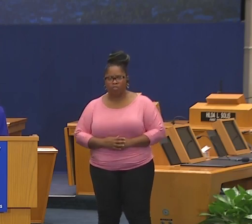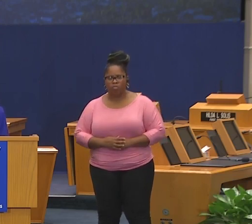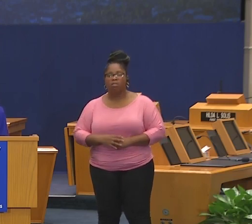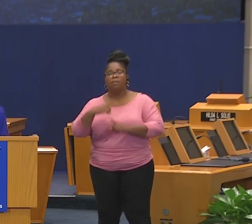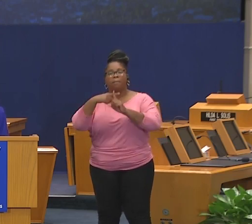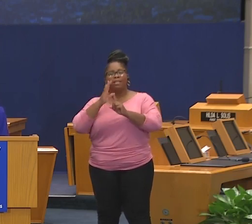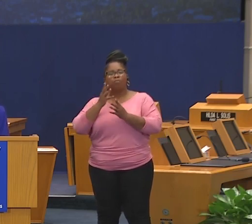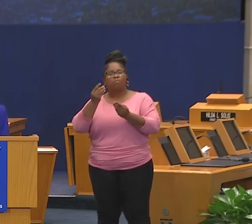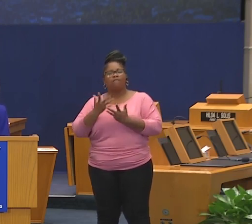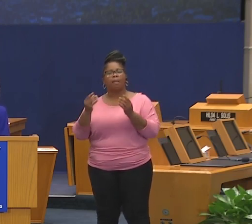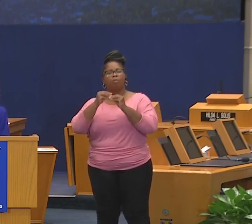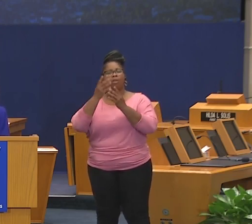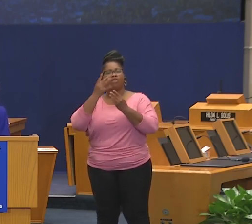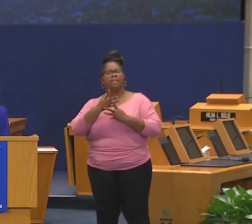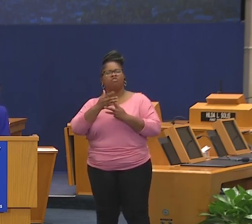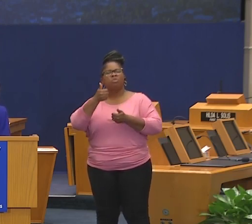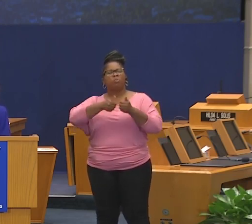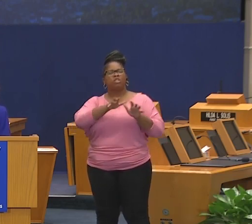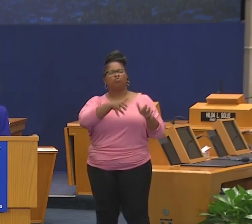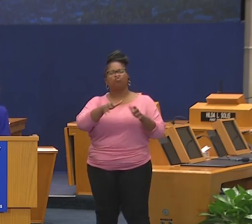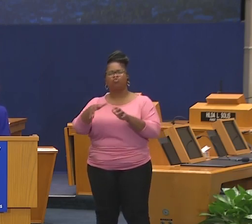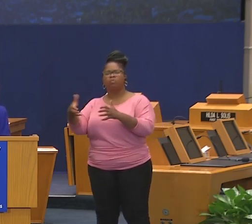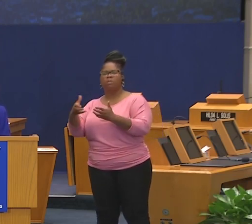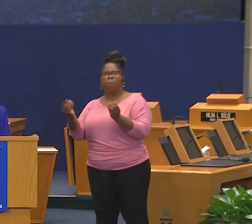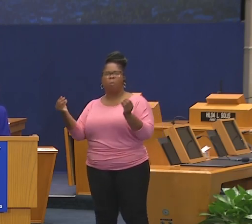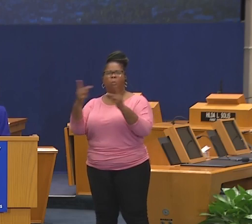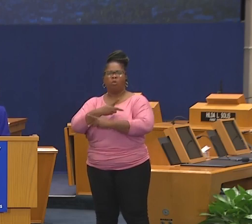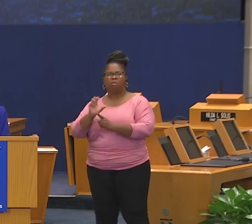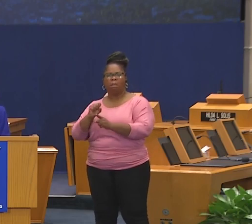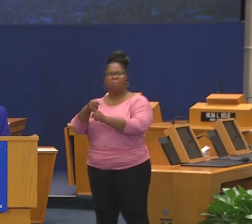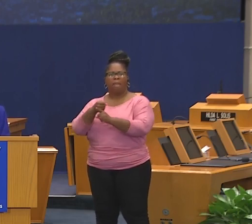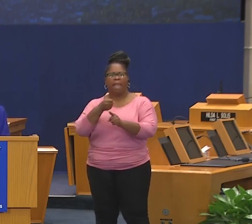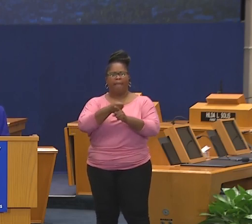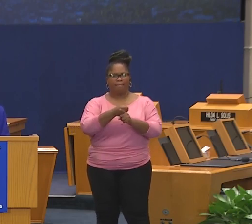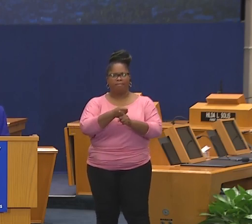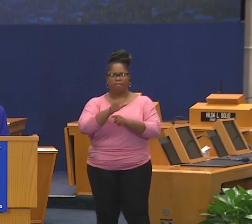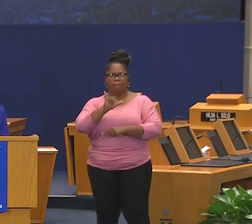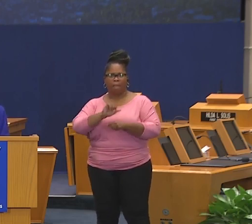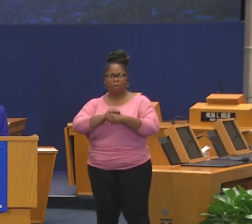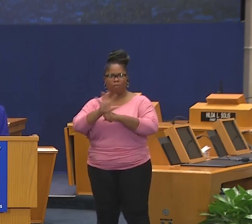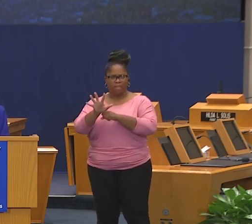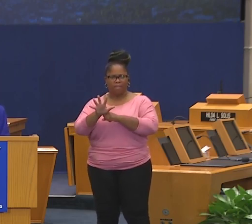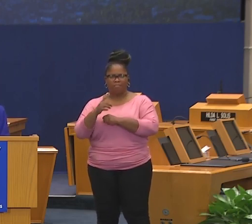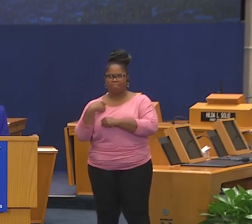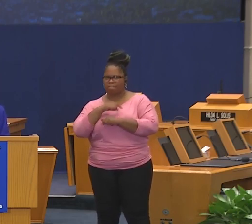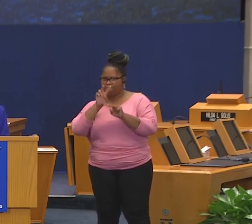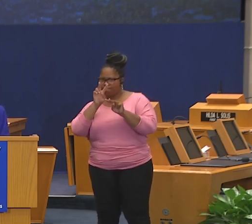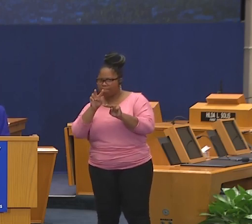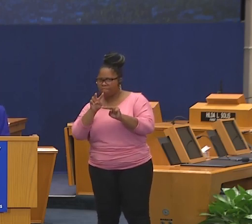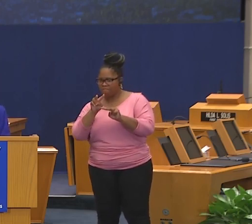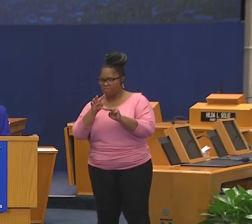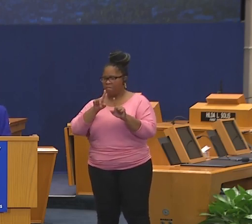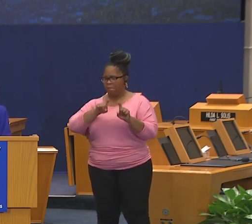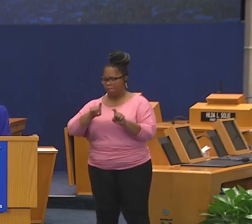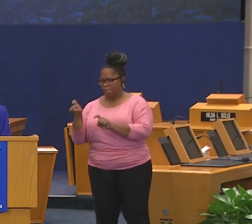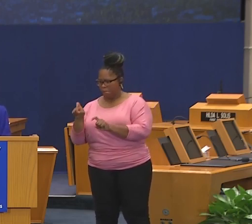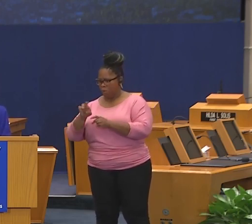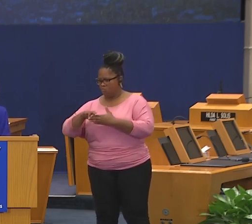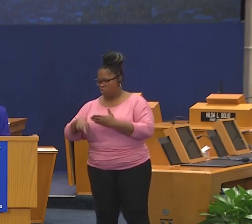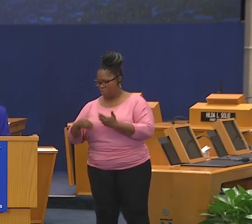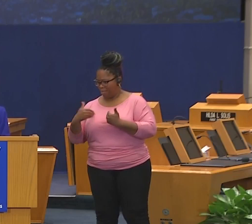what groups may have been affected by COVID-19. And we're very much looking forward to sharing with you the preliminary